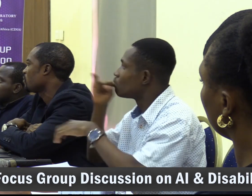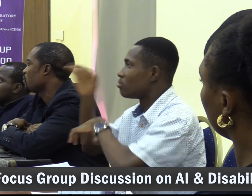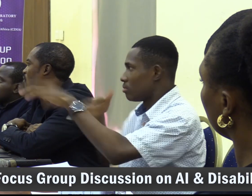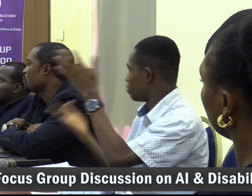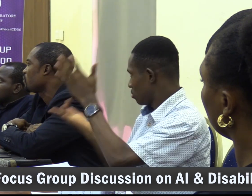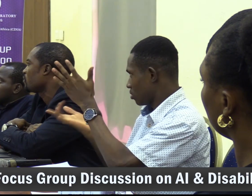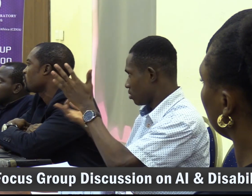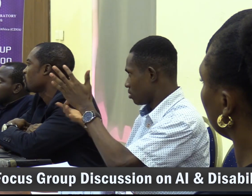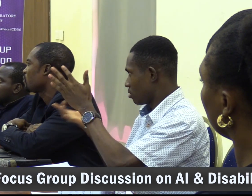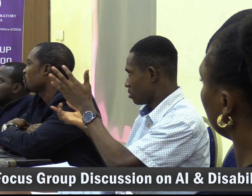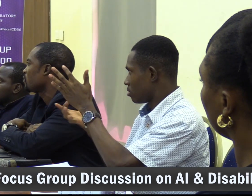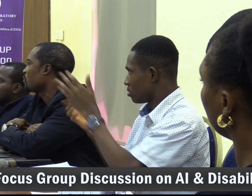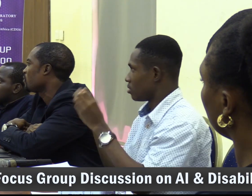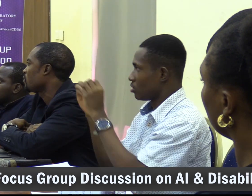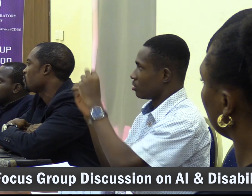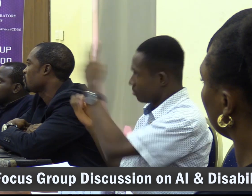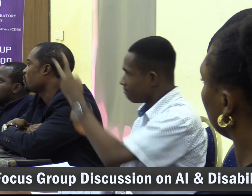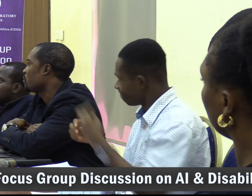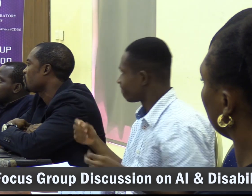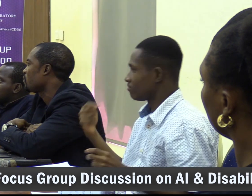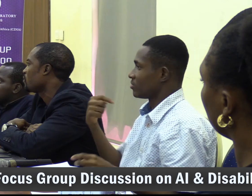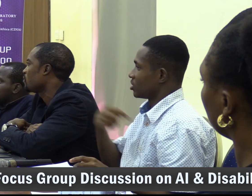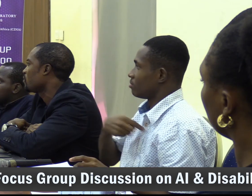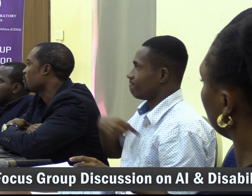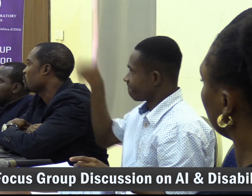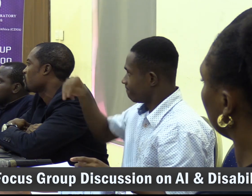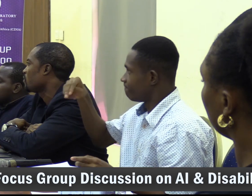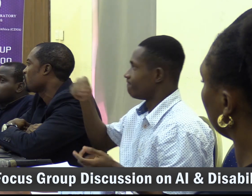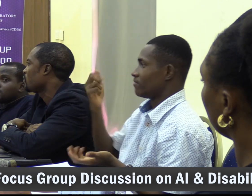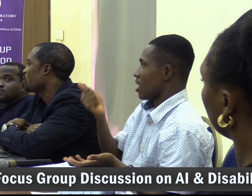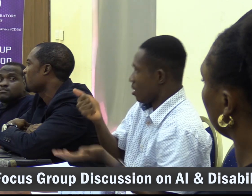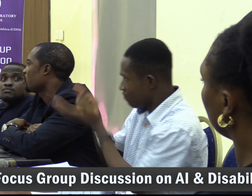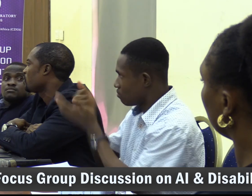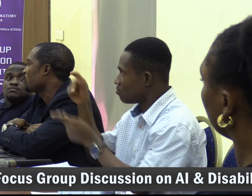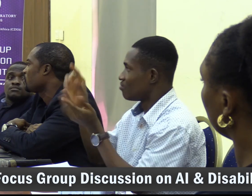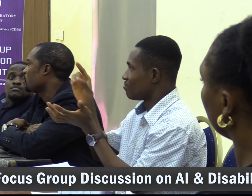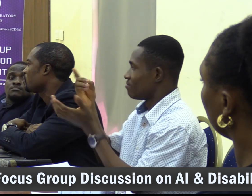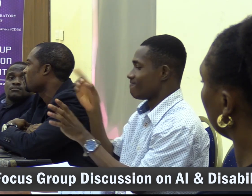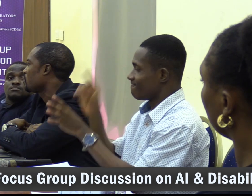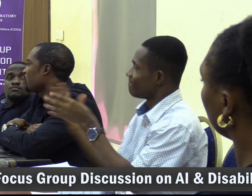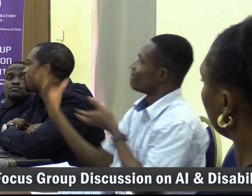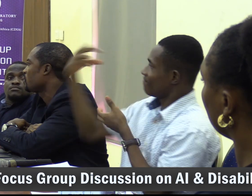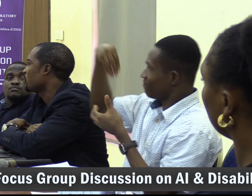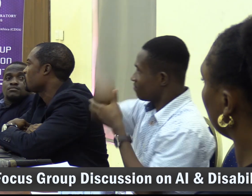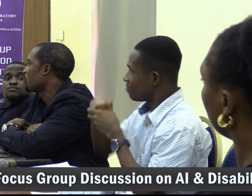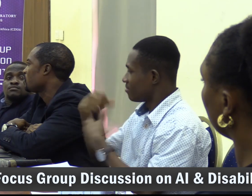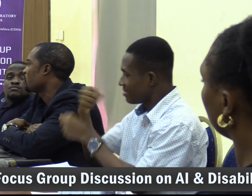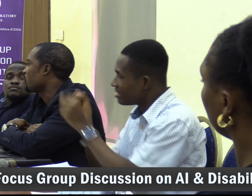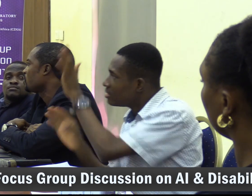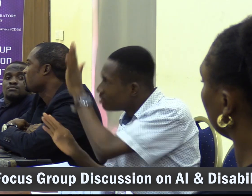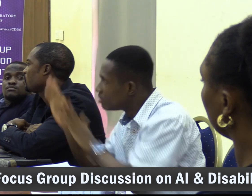research on how to use technology, and secondly, some of the needs we have.